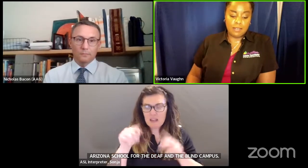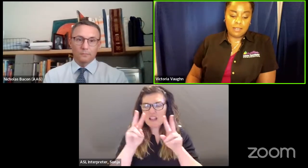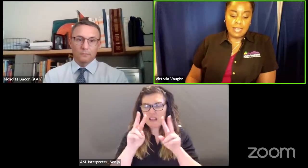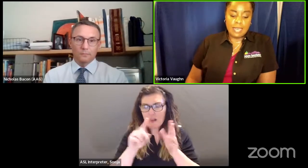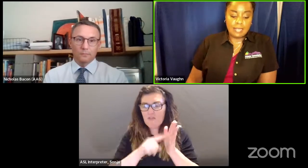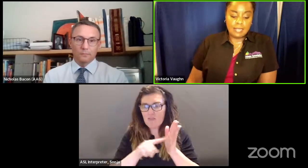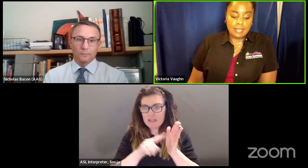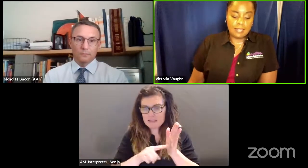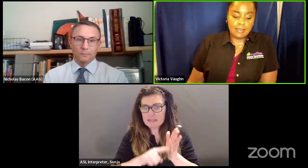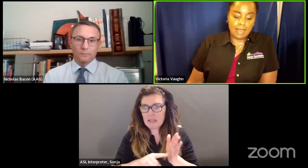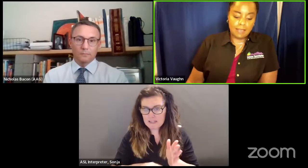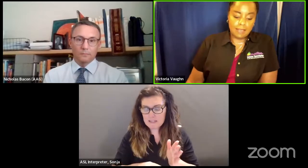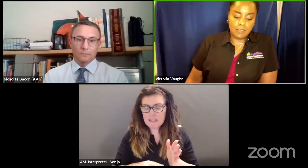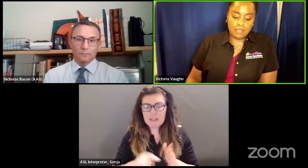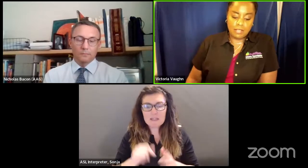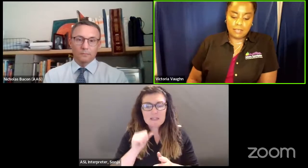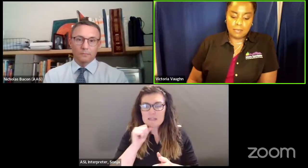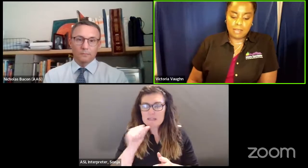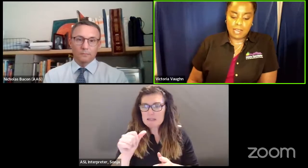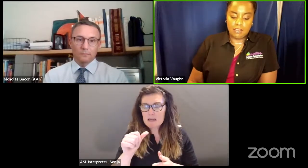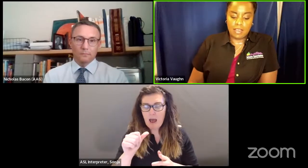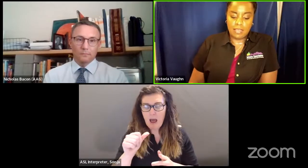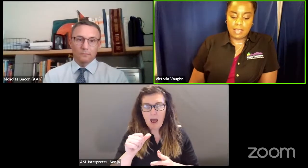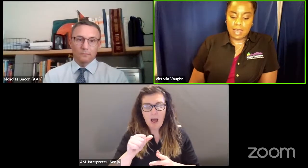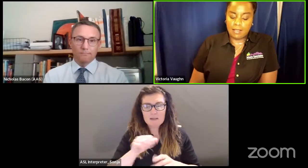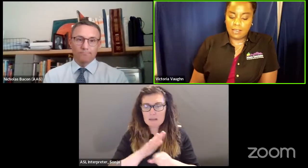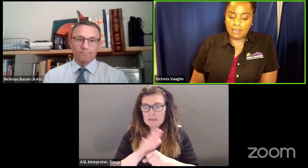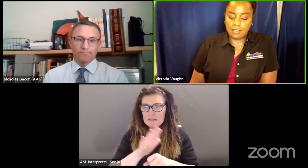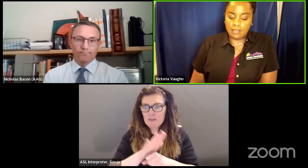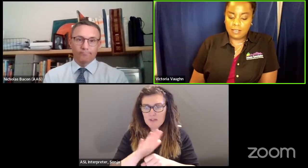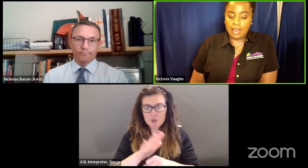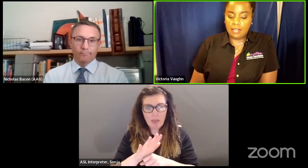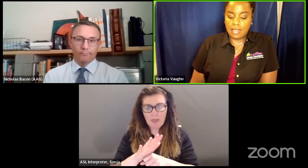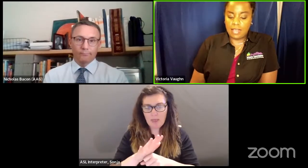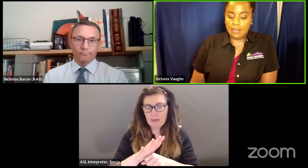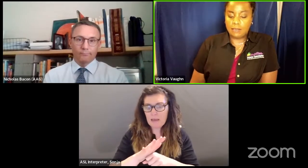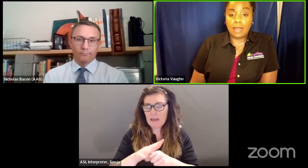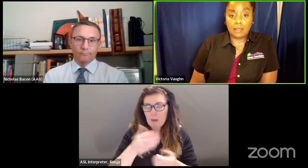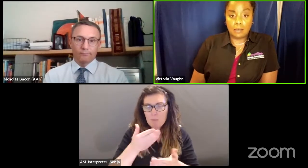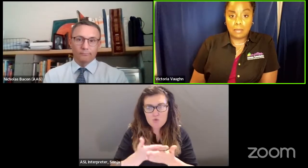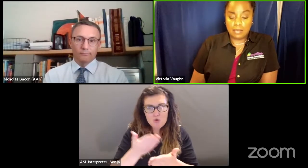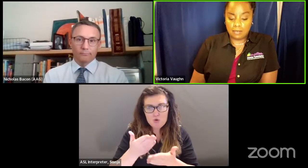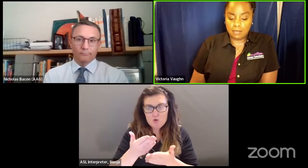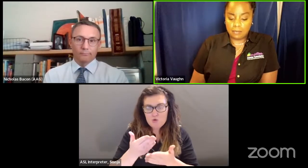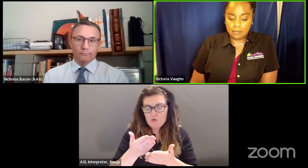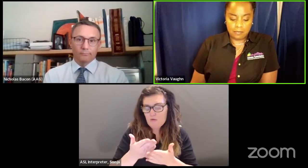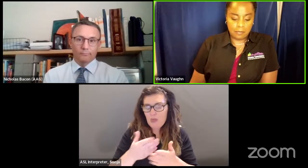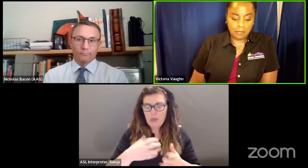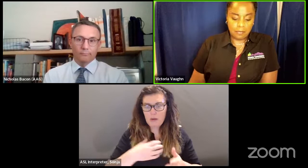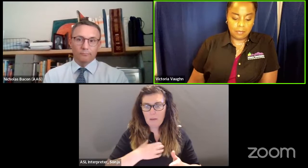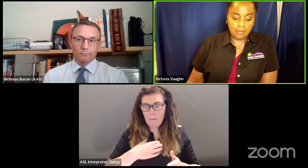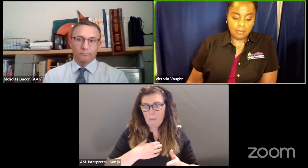questions does not sufficiently substantiate the allegations alleged by the complainant.